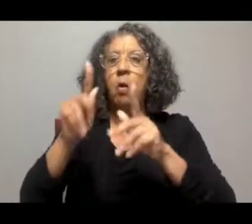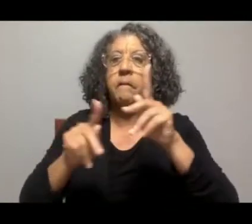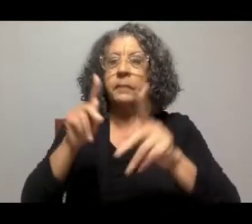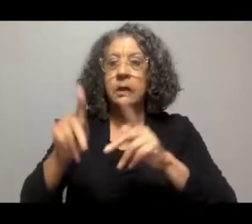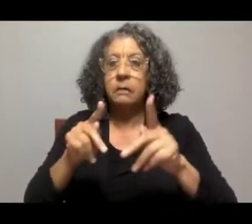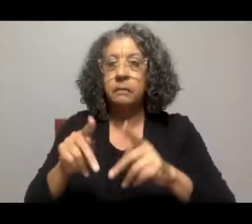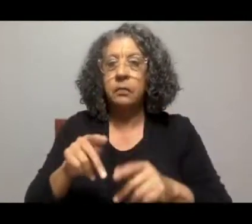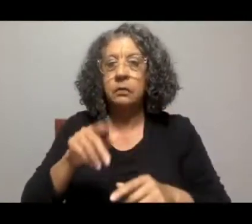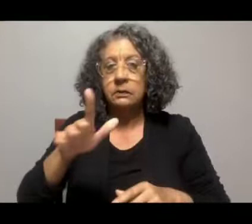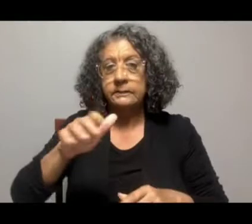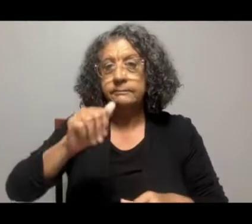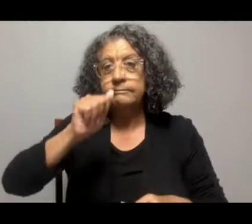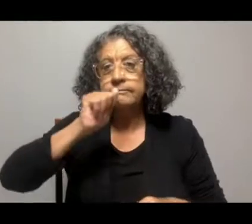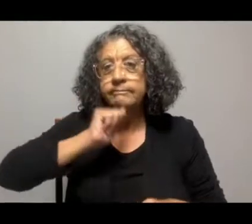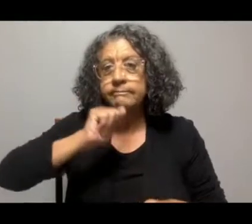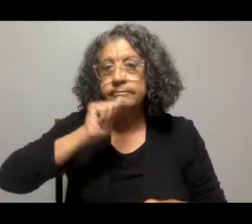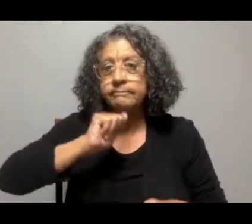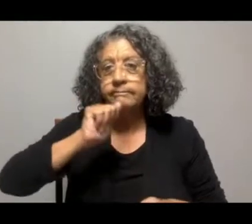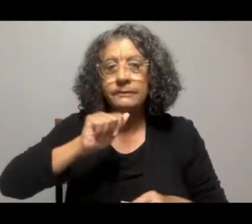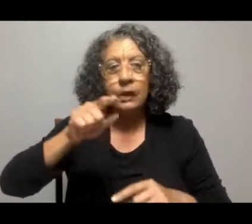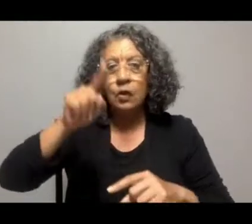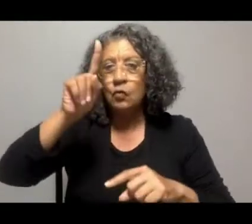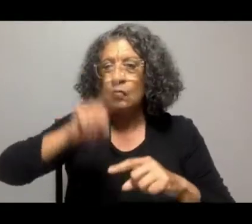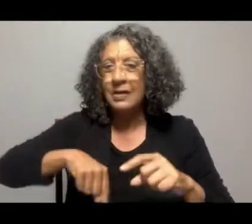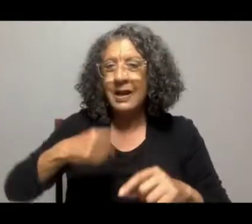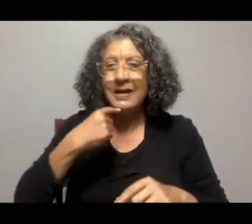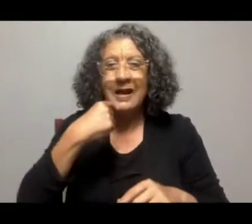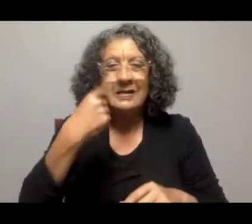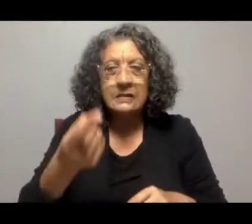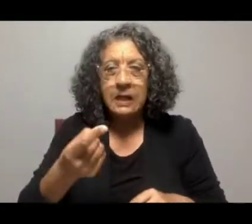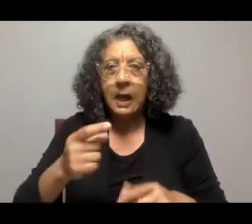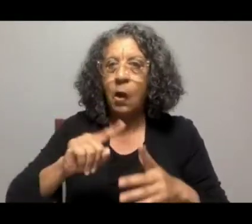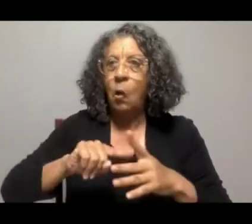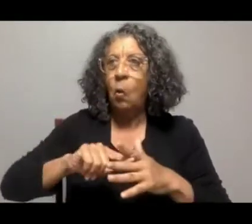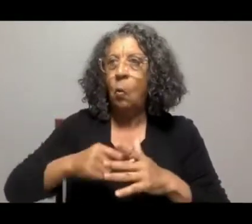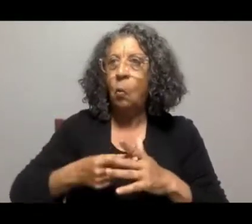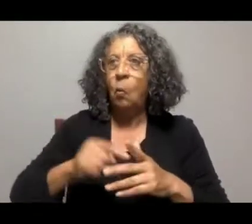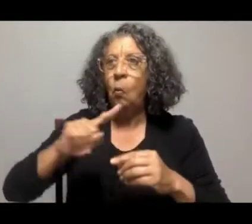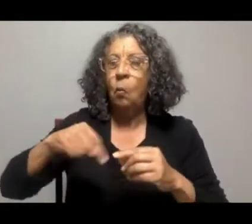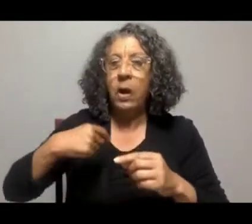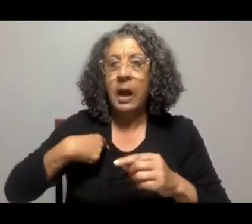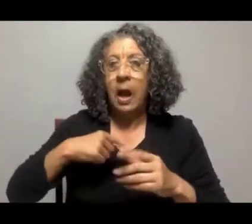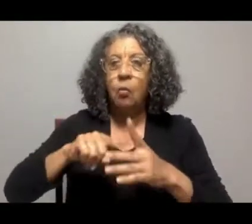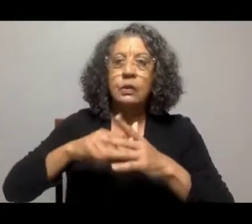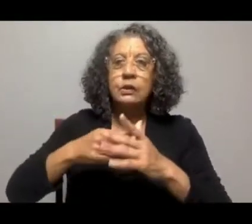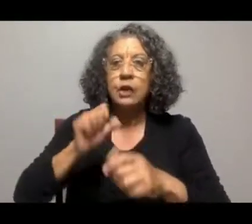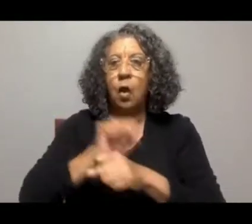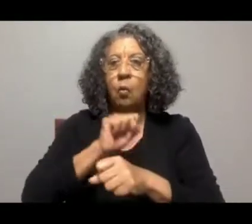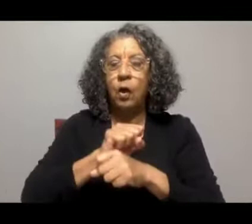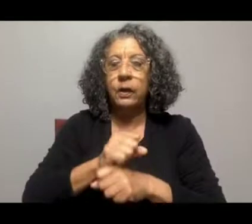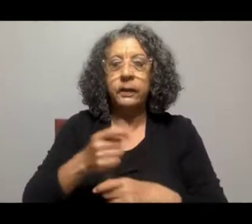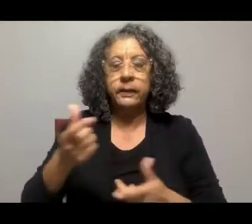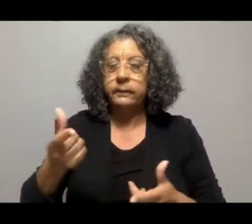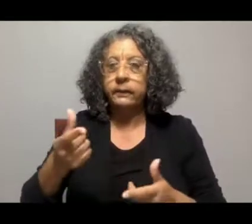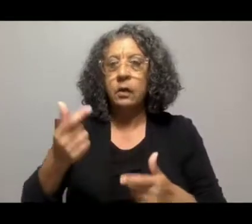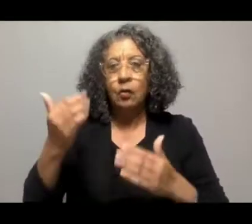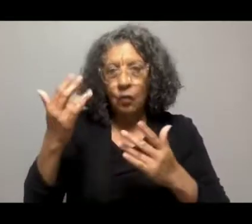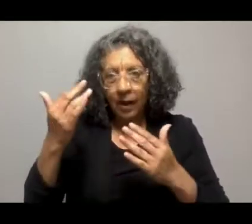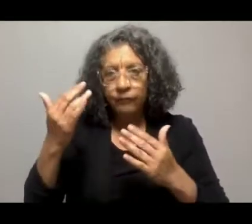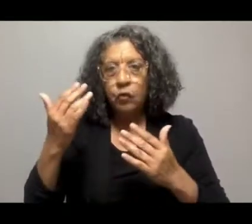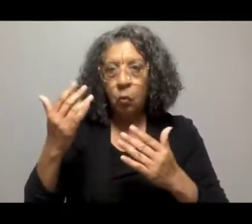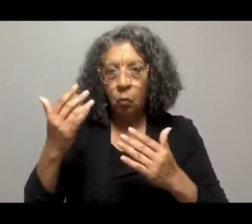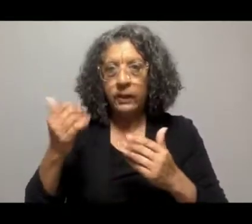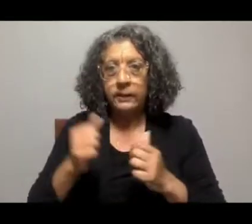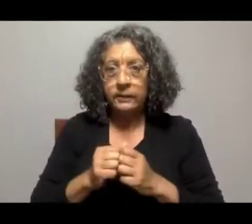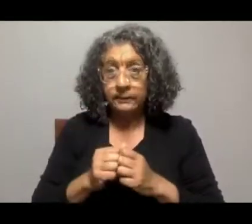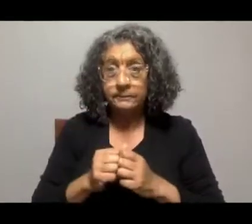they will tell you, we need to interview more people, so please be patient. So I can't tell you right now when